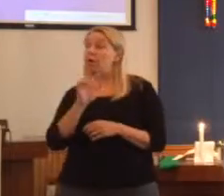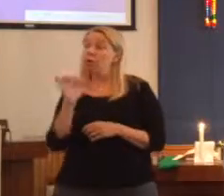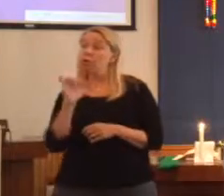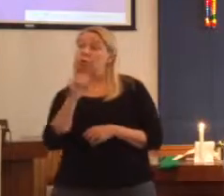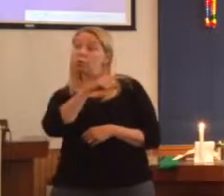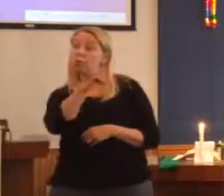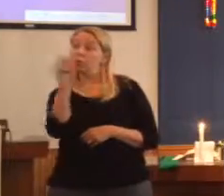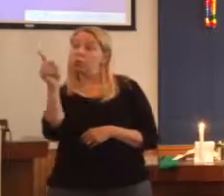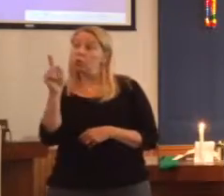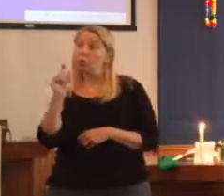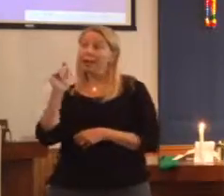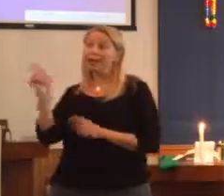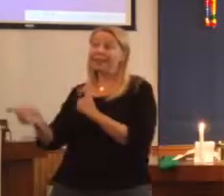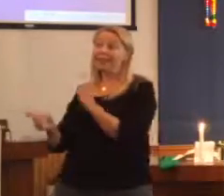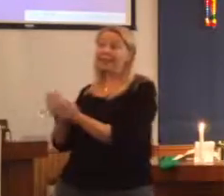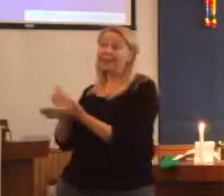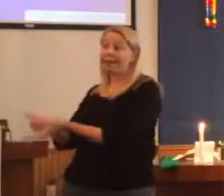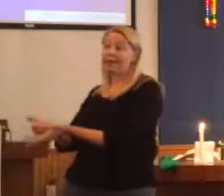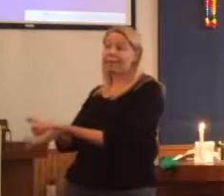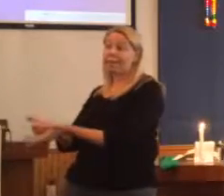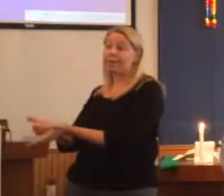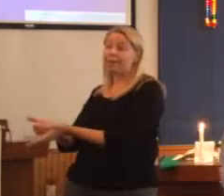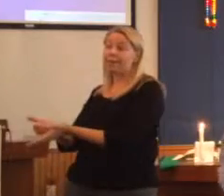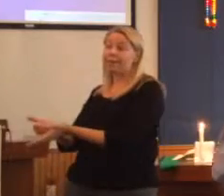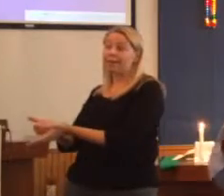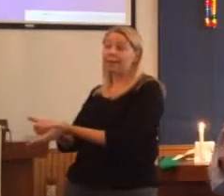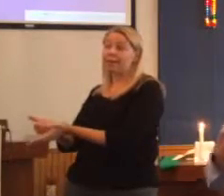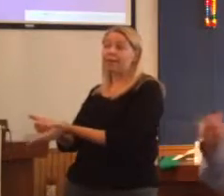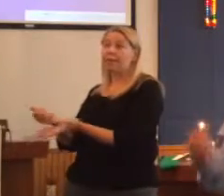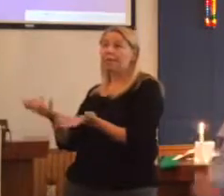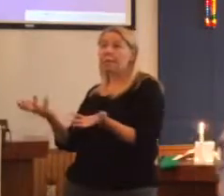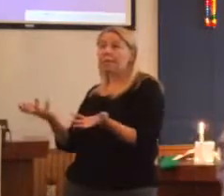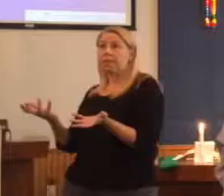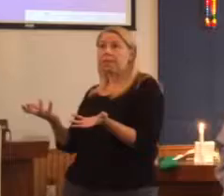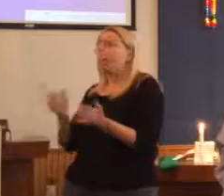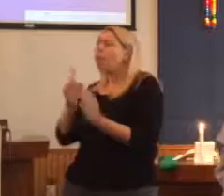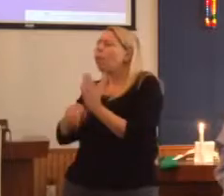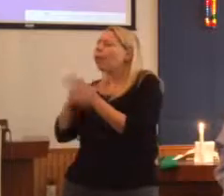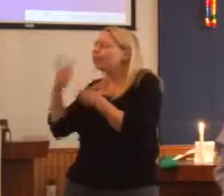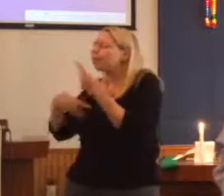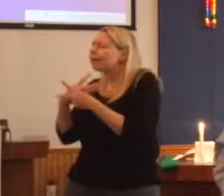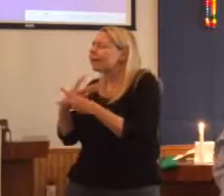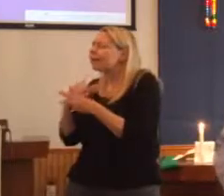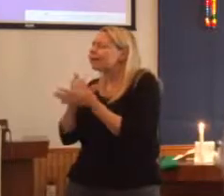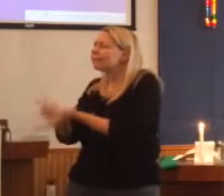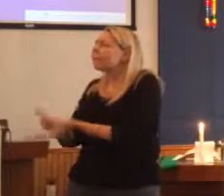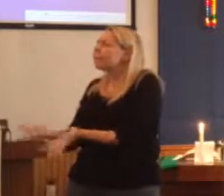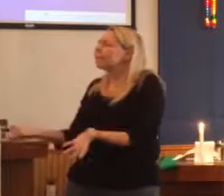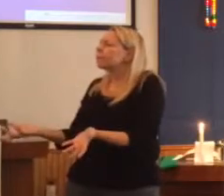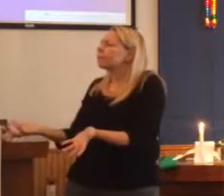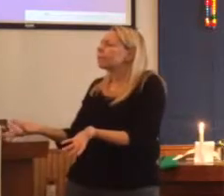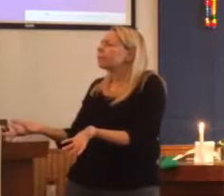end, what help do we give?